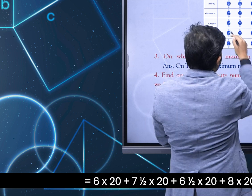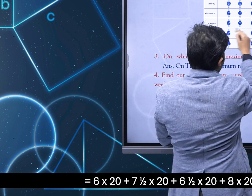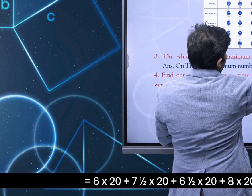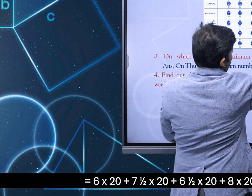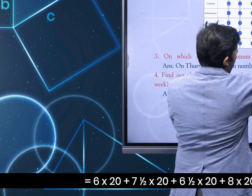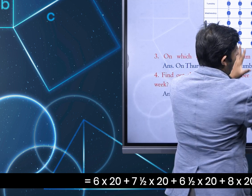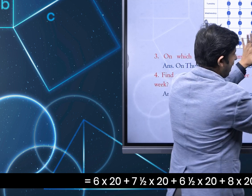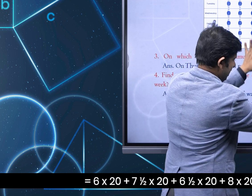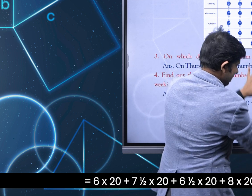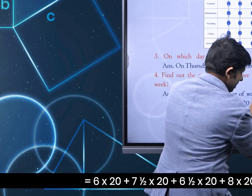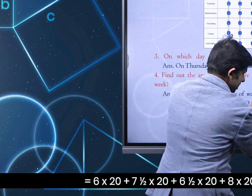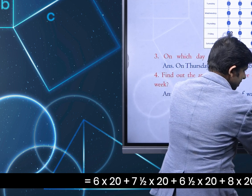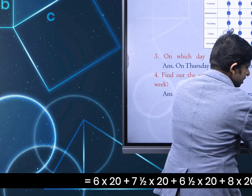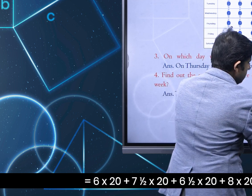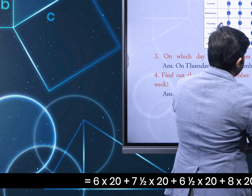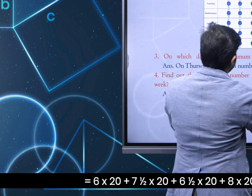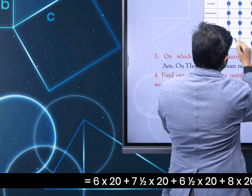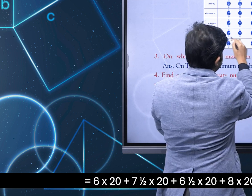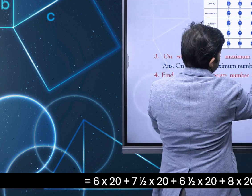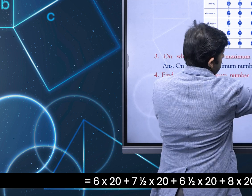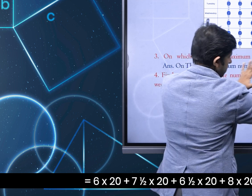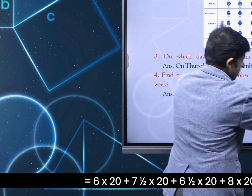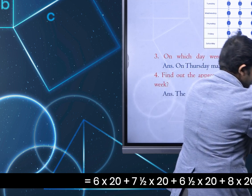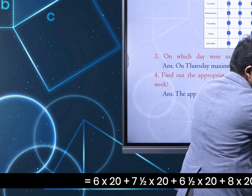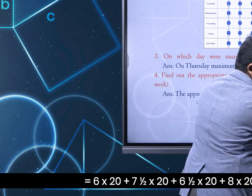plus 6 into 20 plus 5.5 into 20,